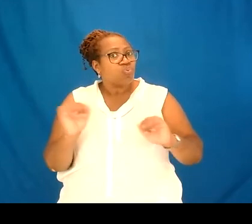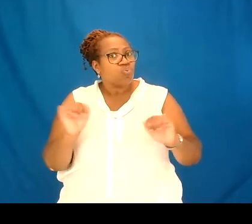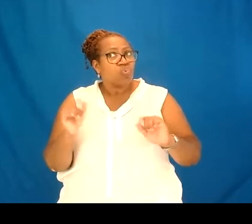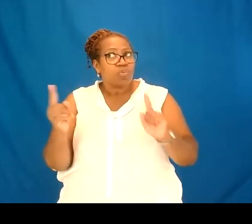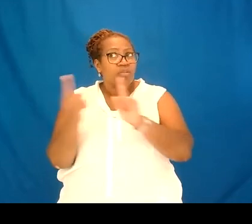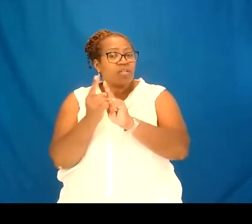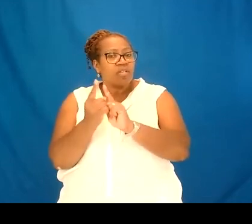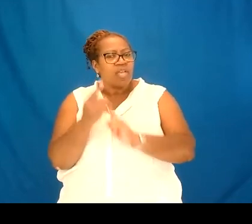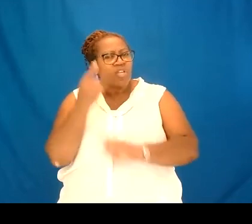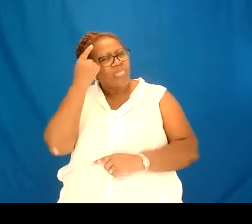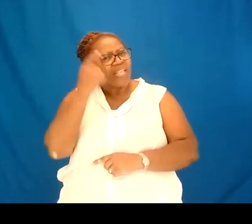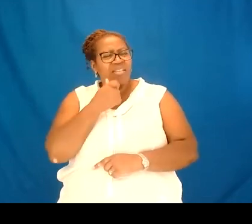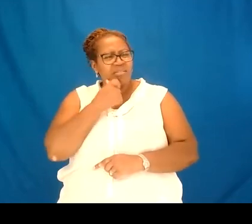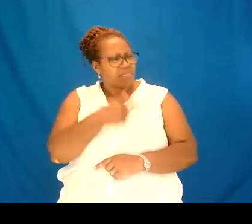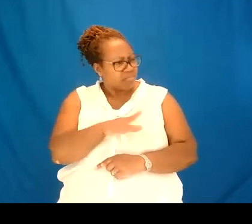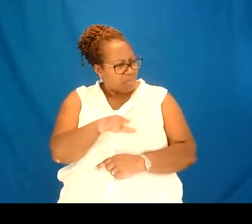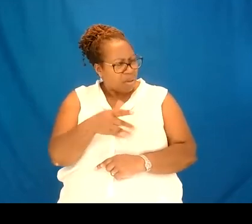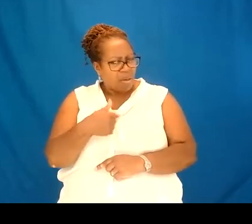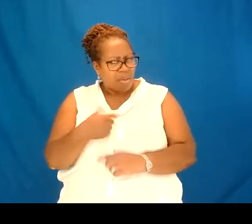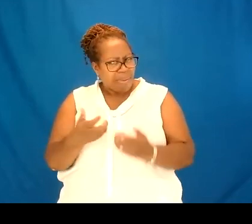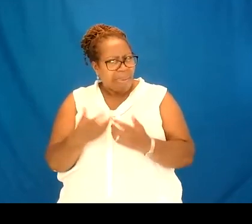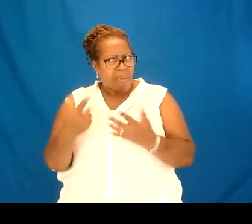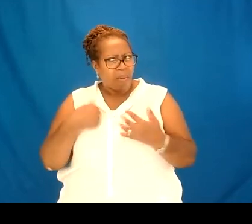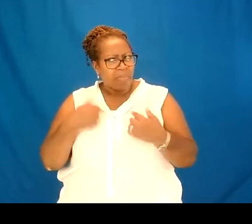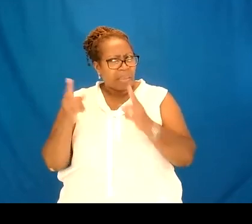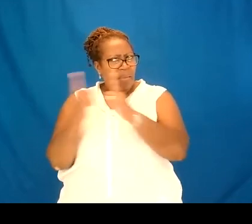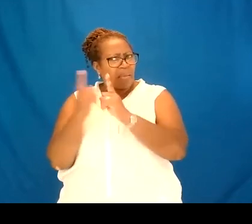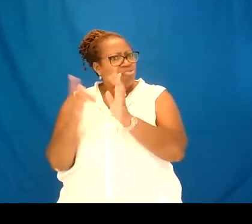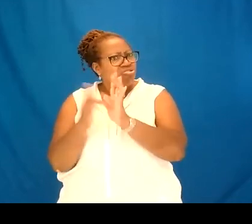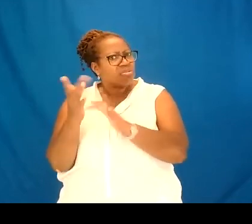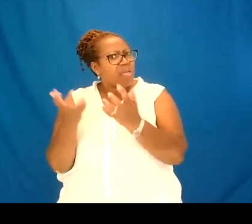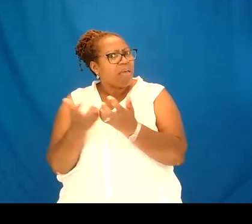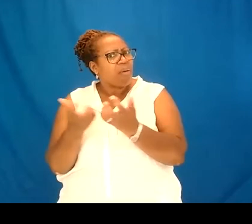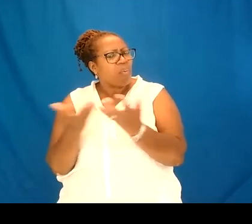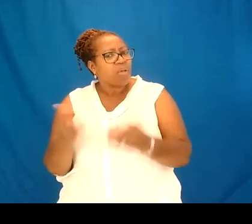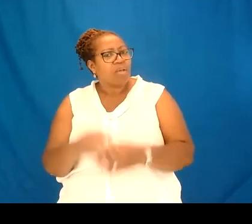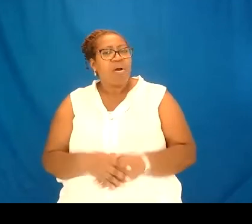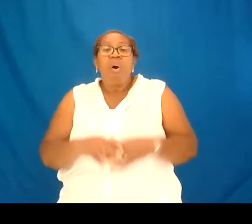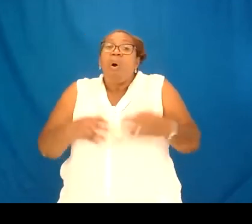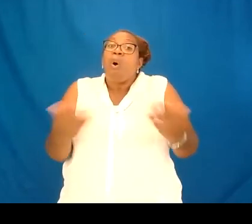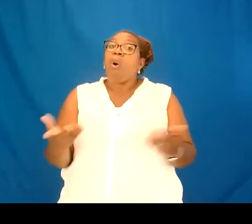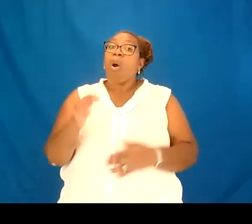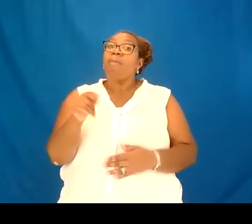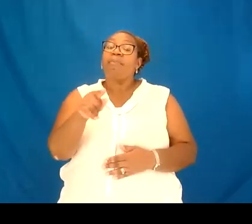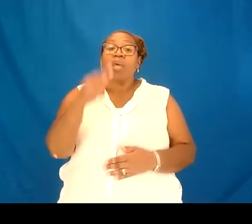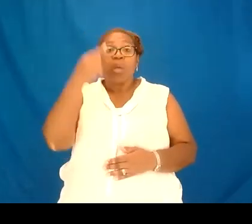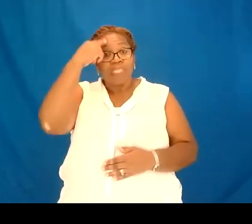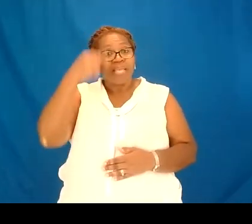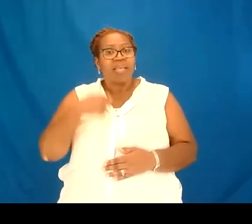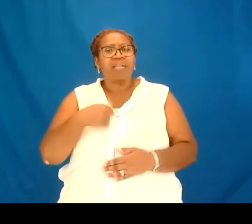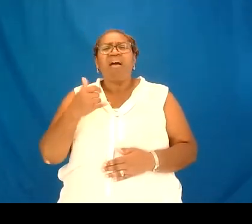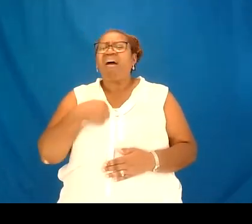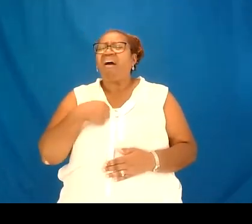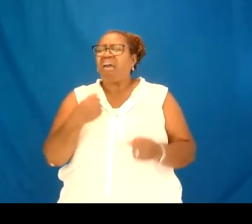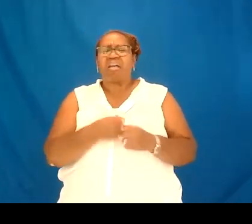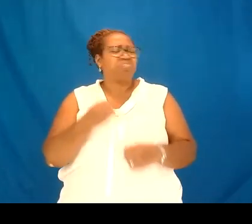I get to know this Jesus? Or you might be thinking, I've done too many things that will separate me from the love